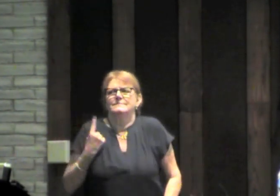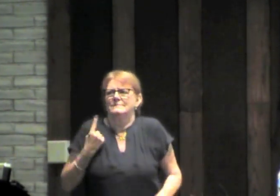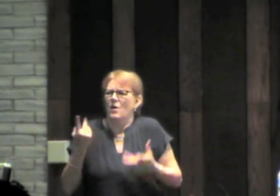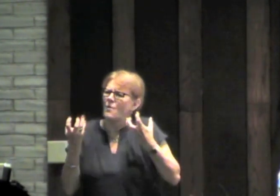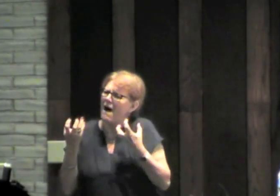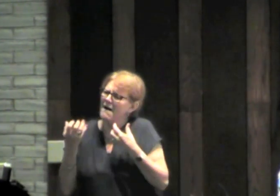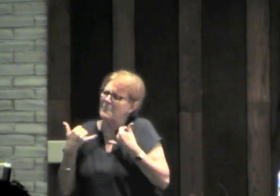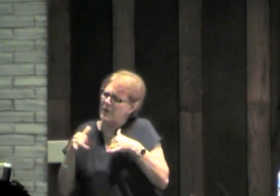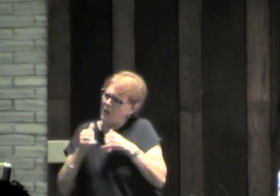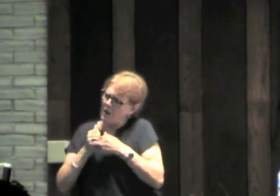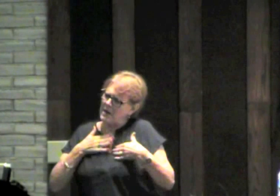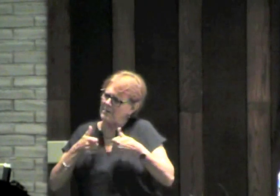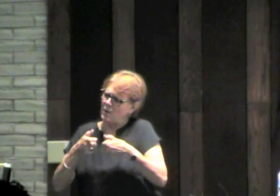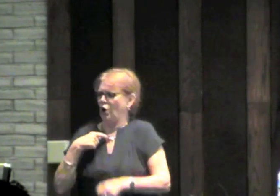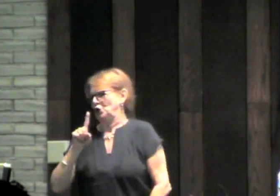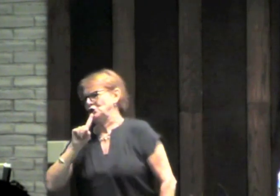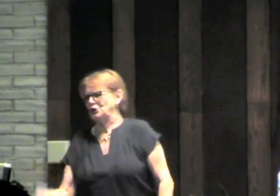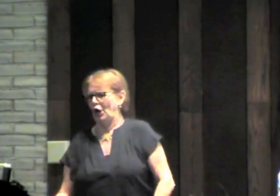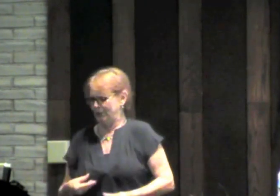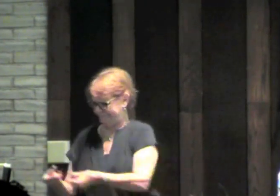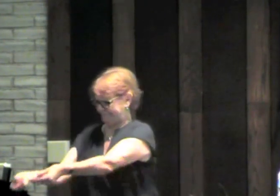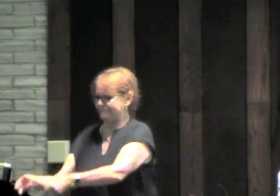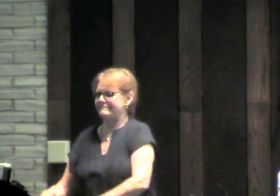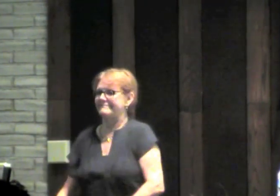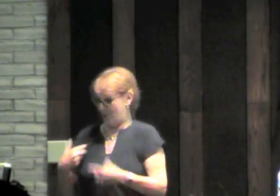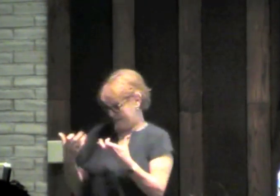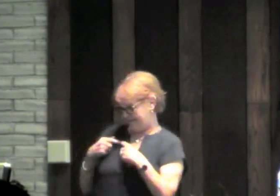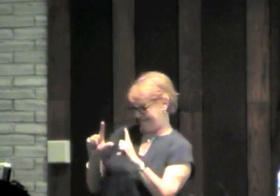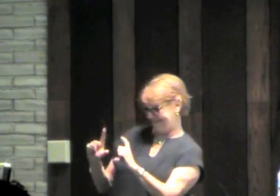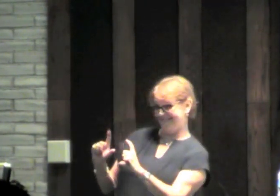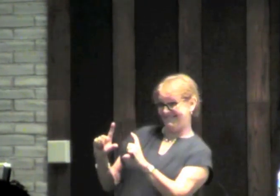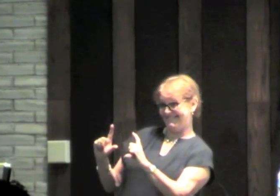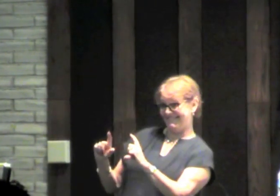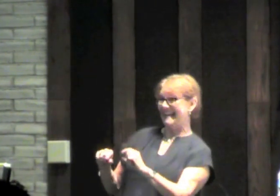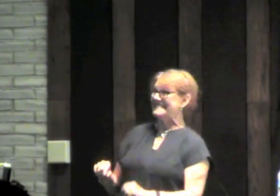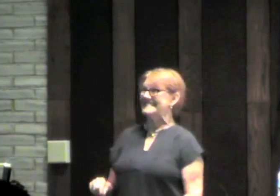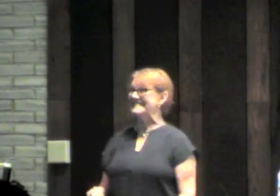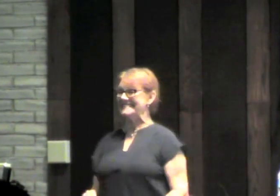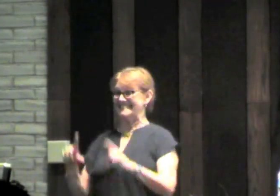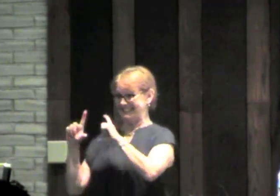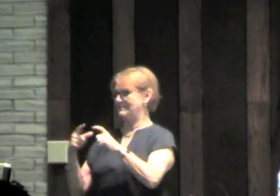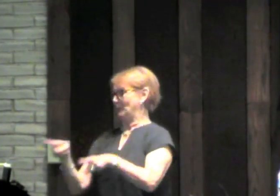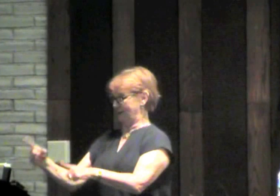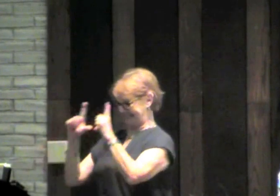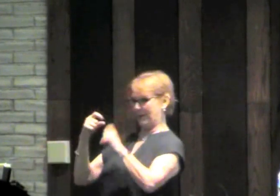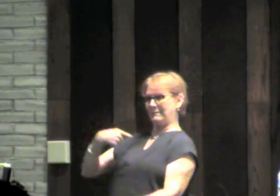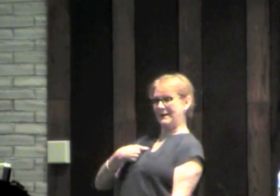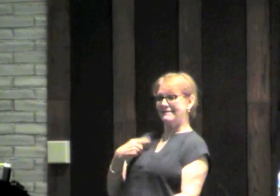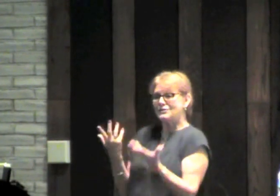was so curious. He wanted to play with my phone, so I gave it to him. And I said, or my camera. I said, do you want a picture? So I gave him a picture, and then